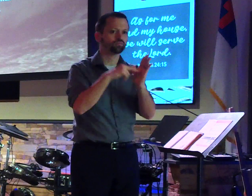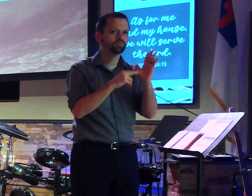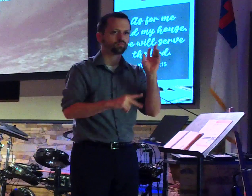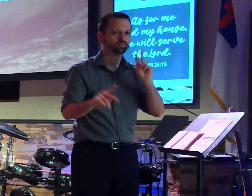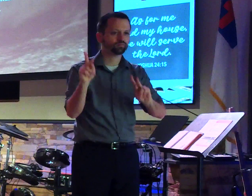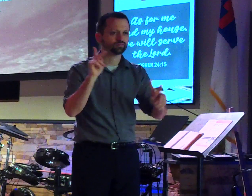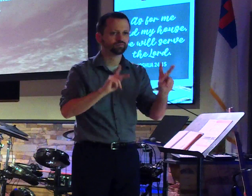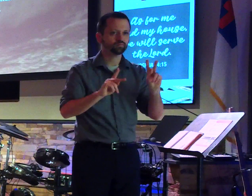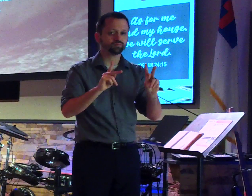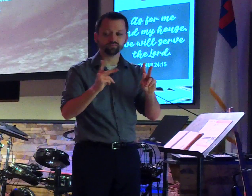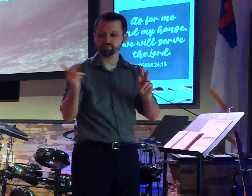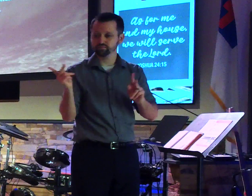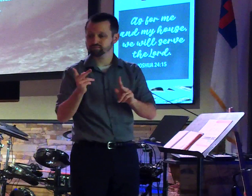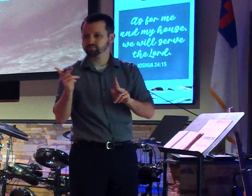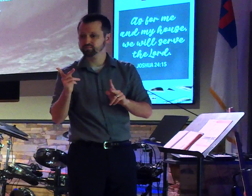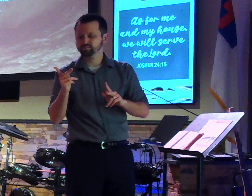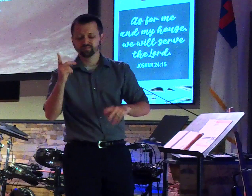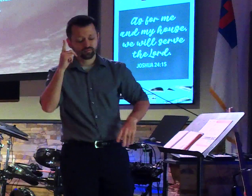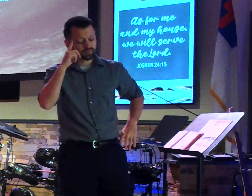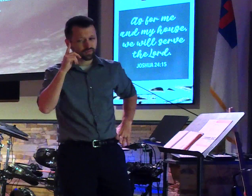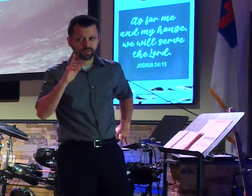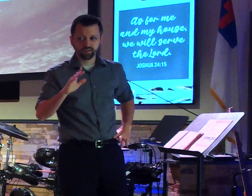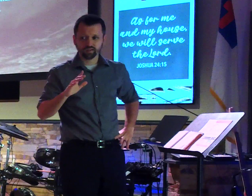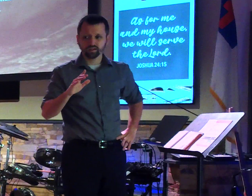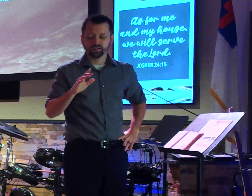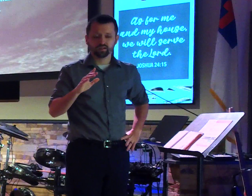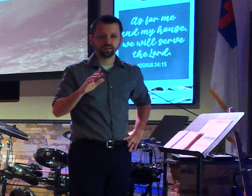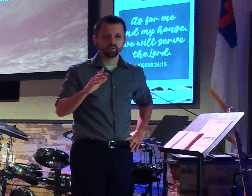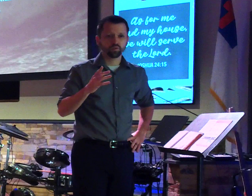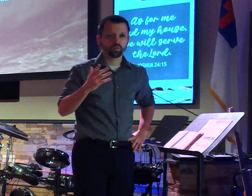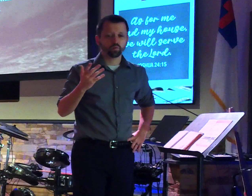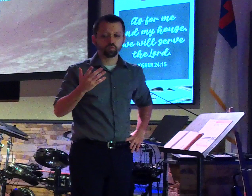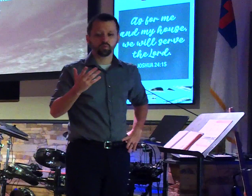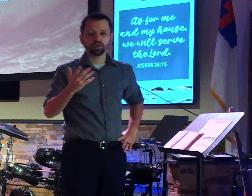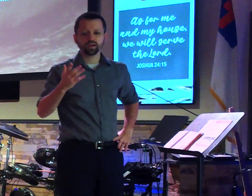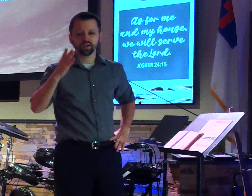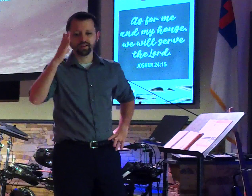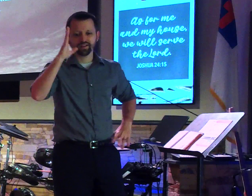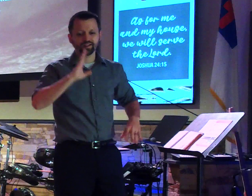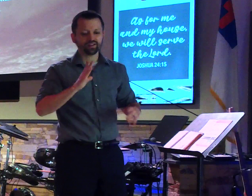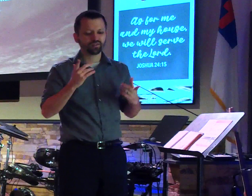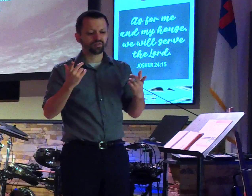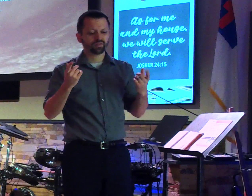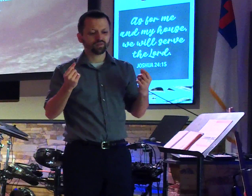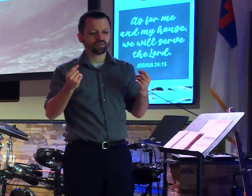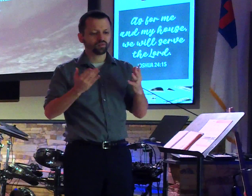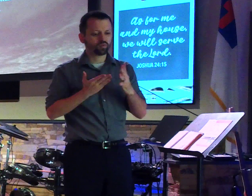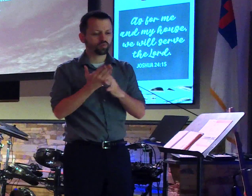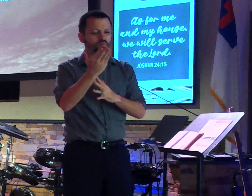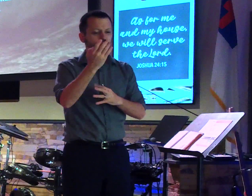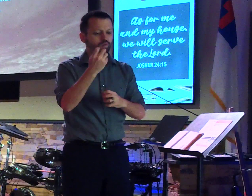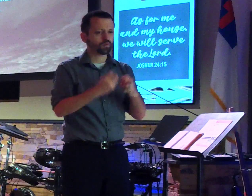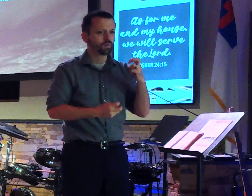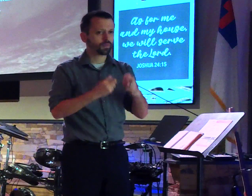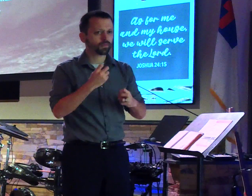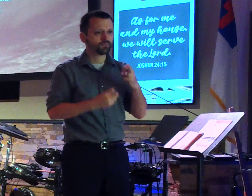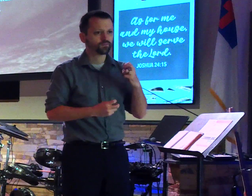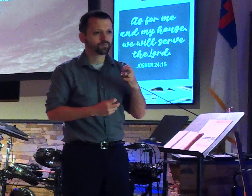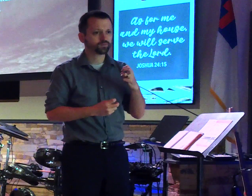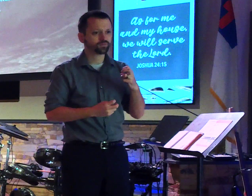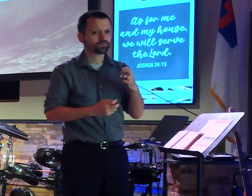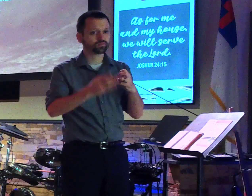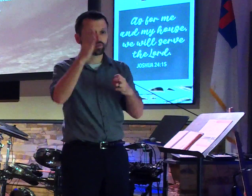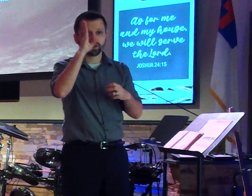And John and Bonnie asked themselves, what can God do through this? God doesn't